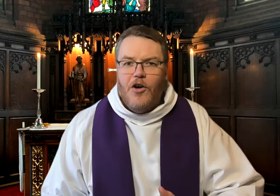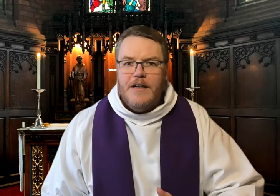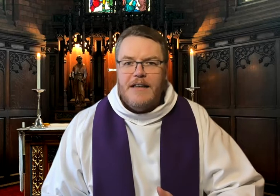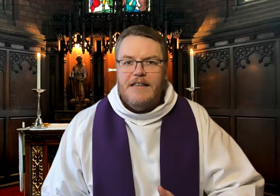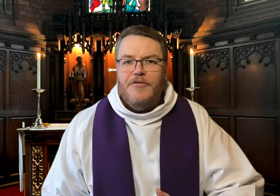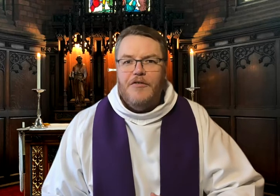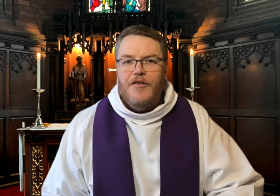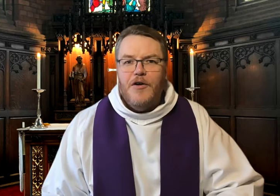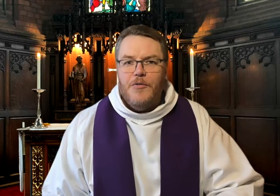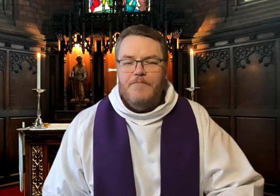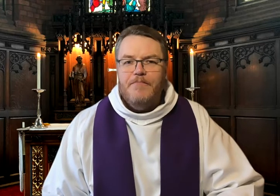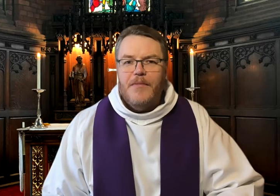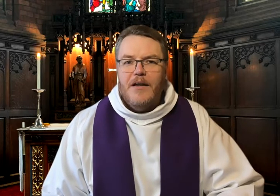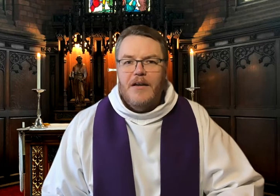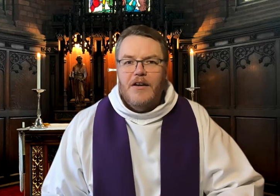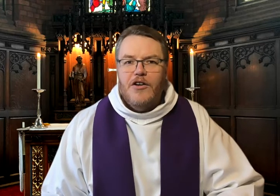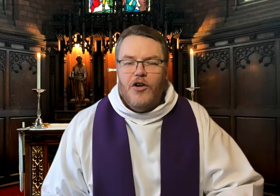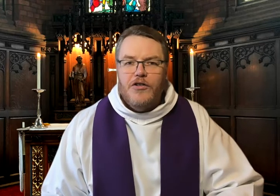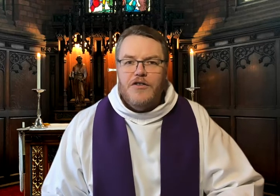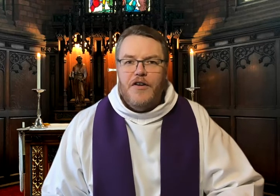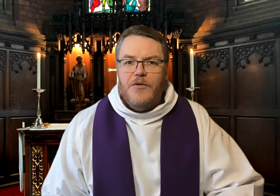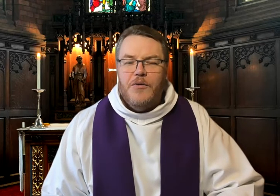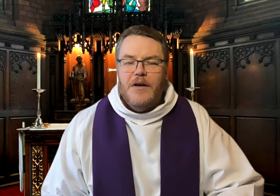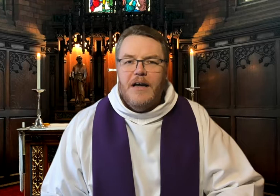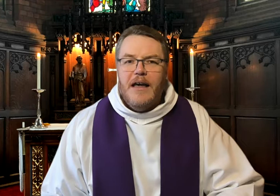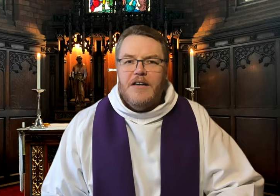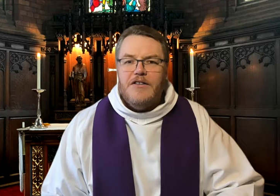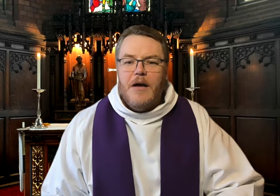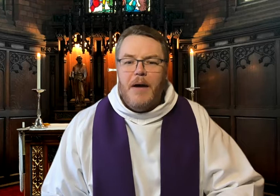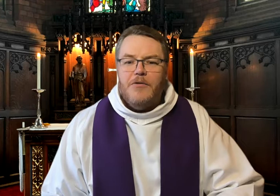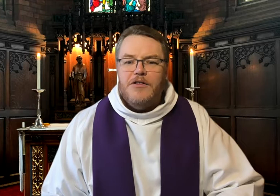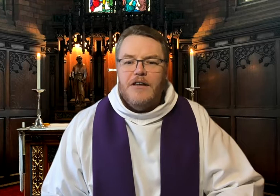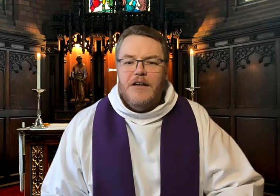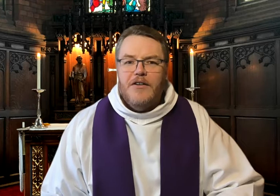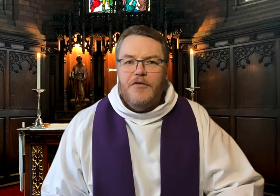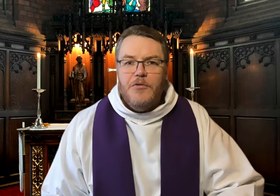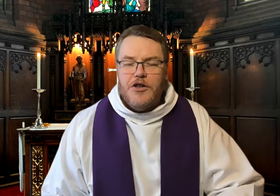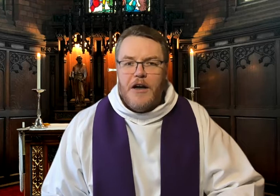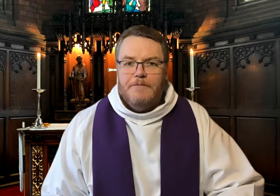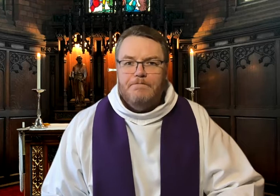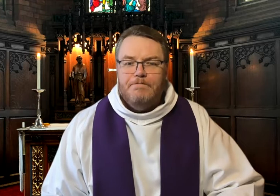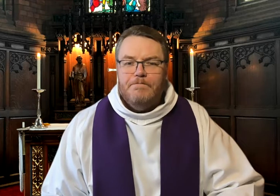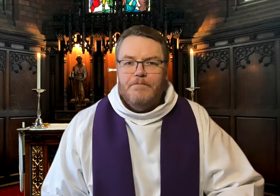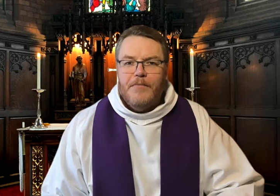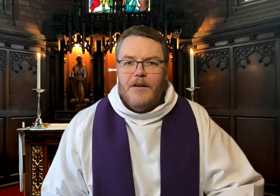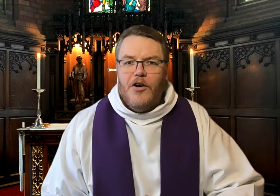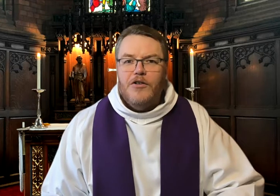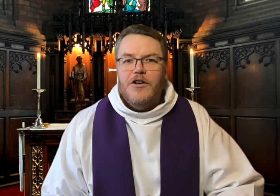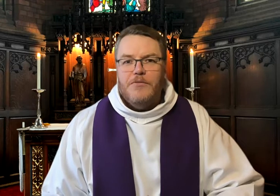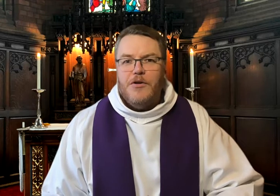has a different view. God's view is about the future. God comes to